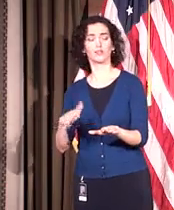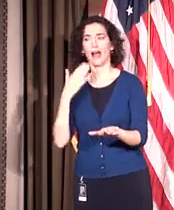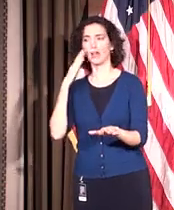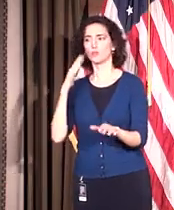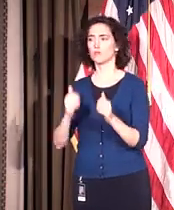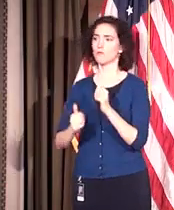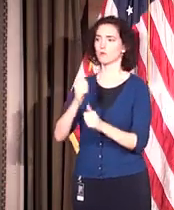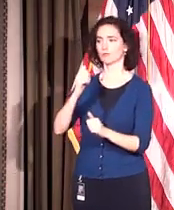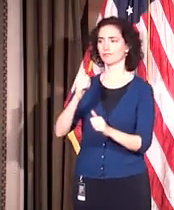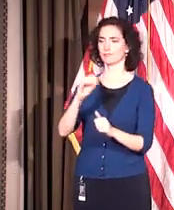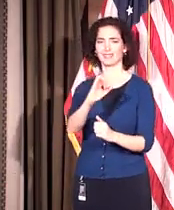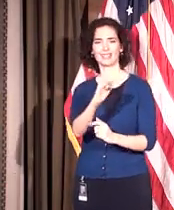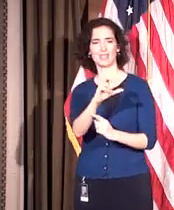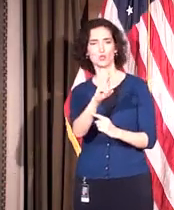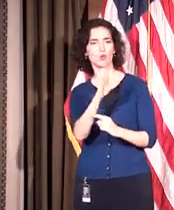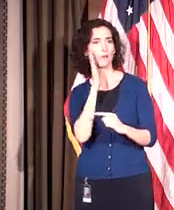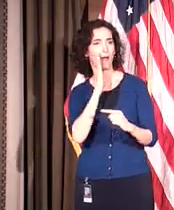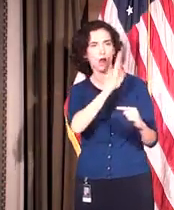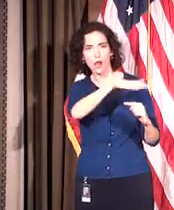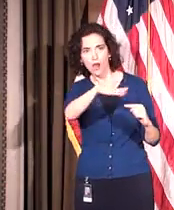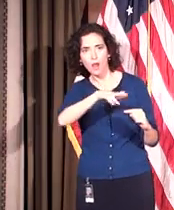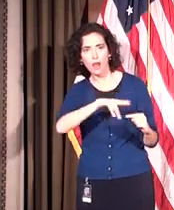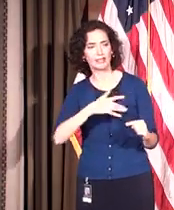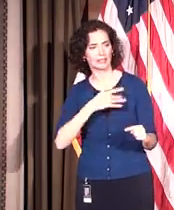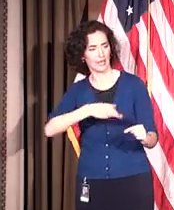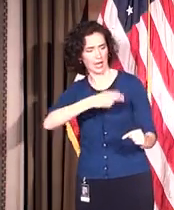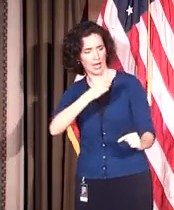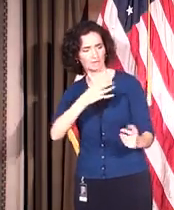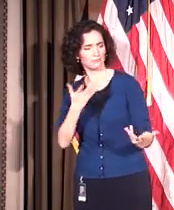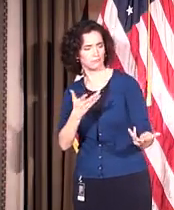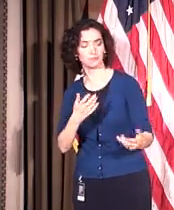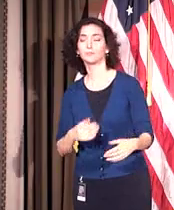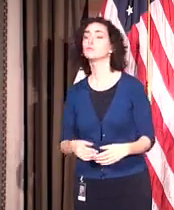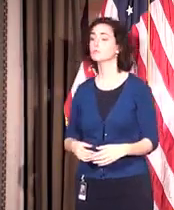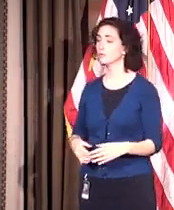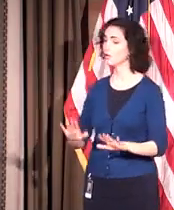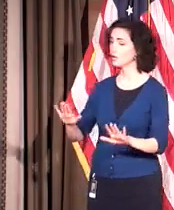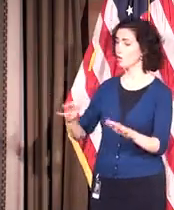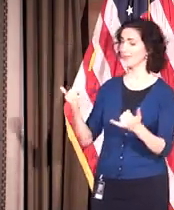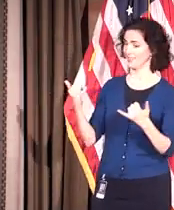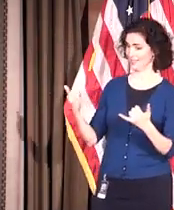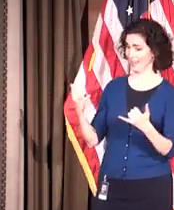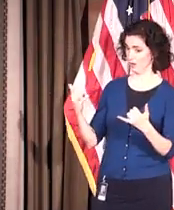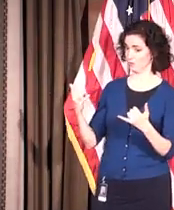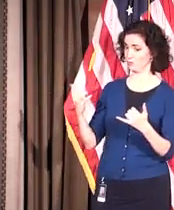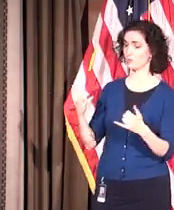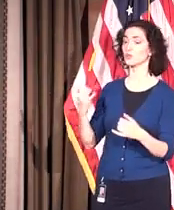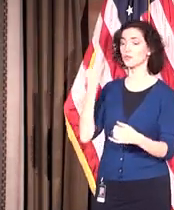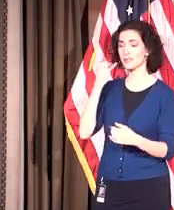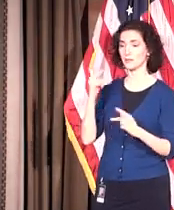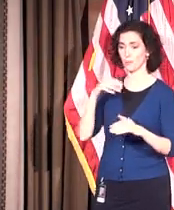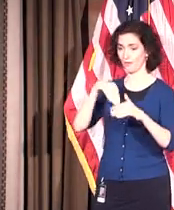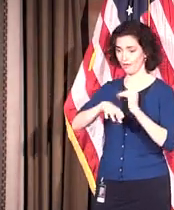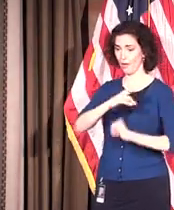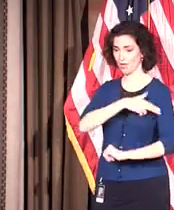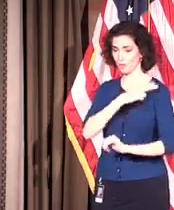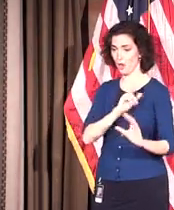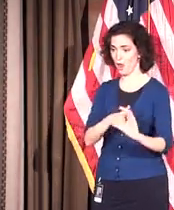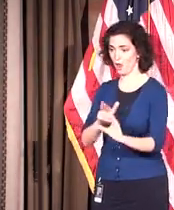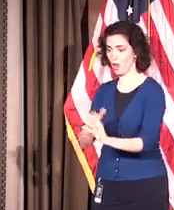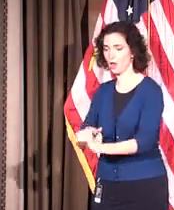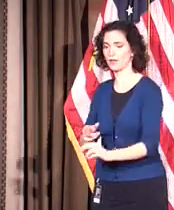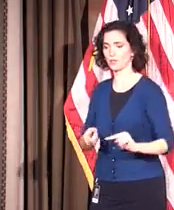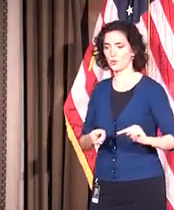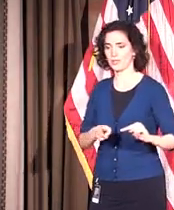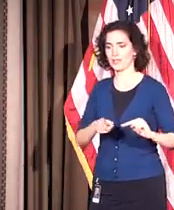As the governor mentioned, we're seeing increases in hospitalization. We're not yet threatening capacity, certainly not the way that we were during the